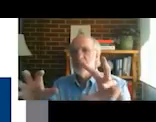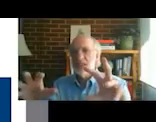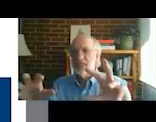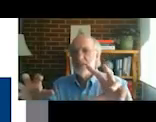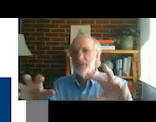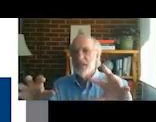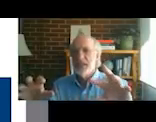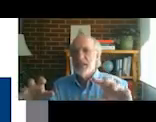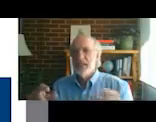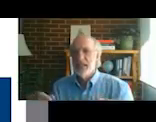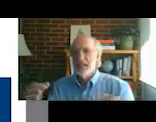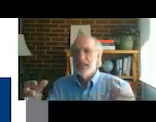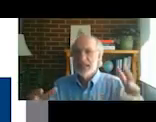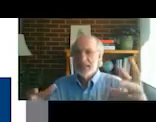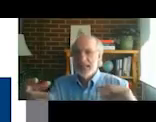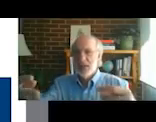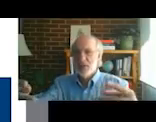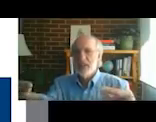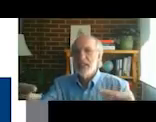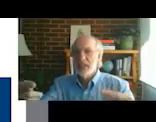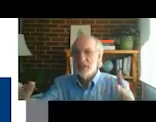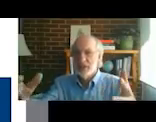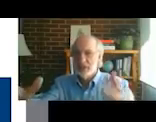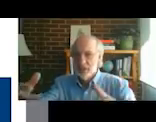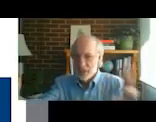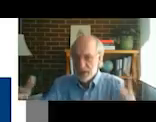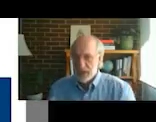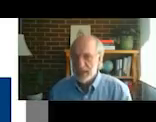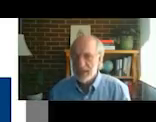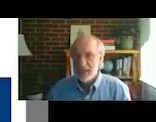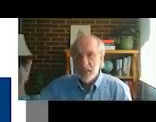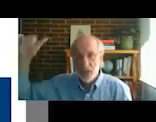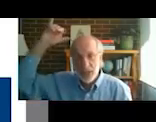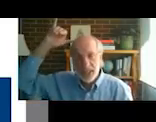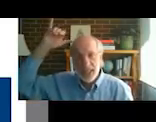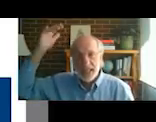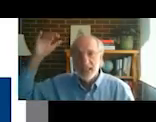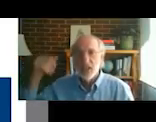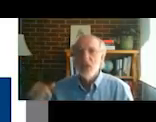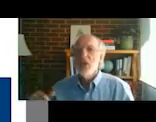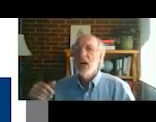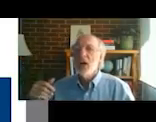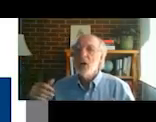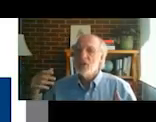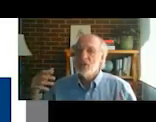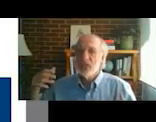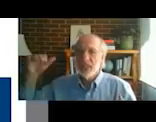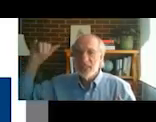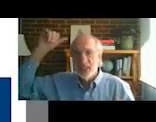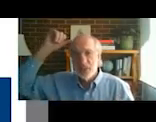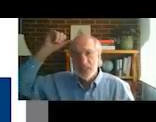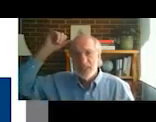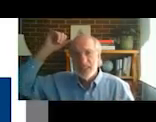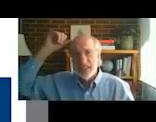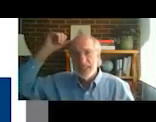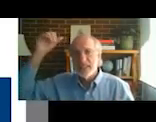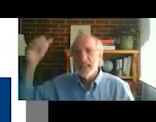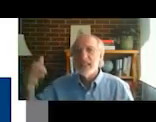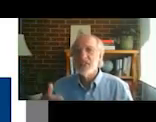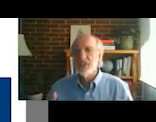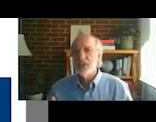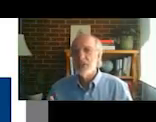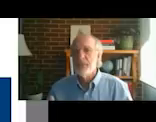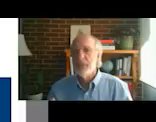than doing something out here as a sign or at the head. Also signs that could be